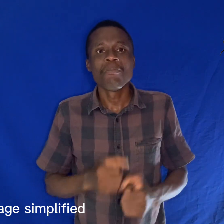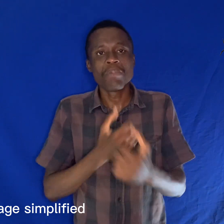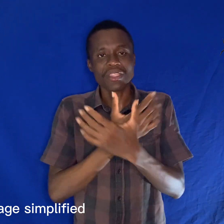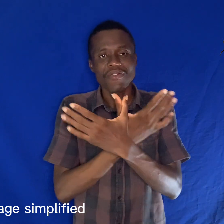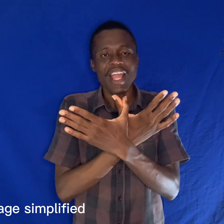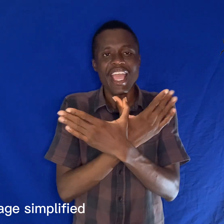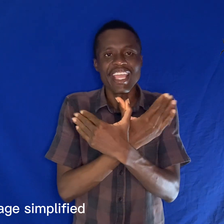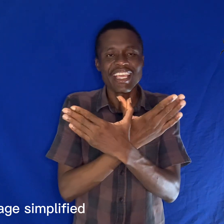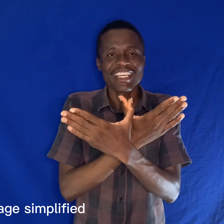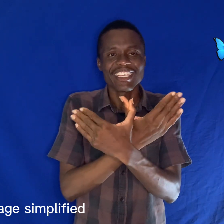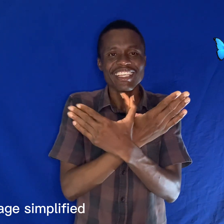Butterfly.